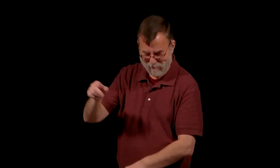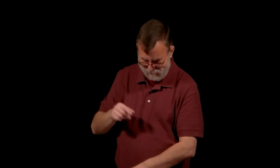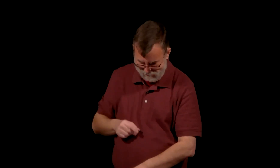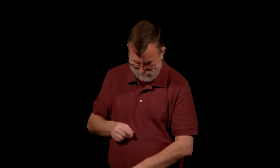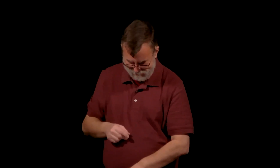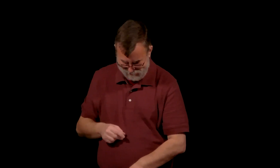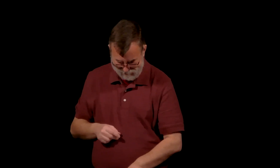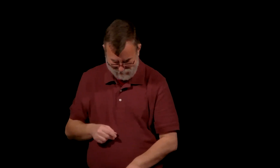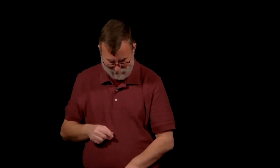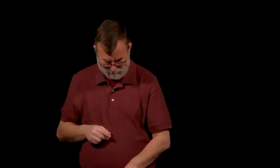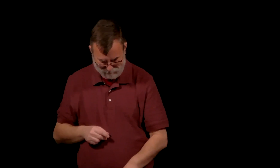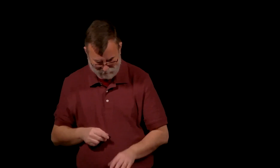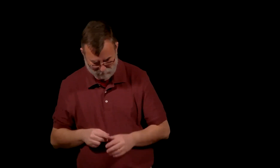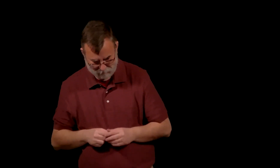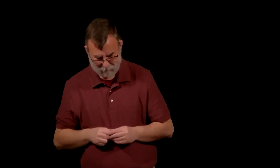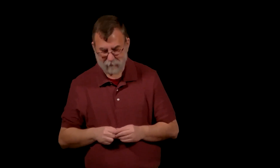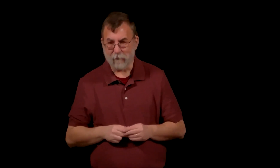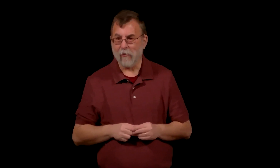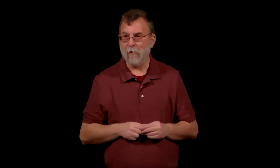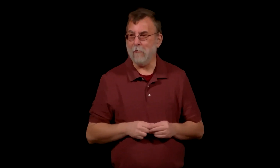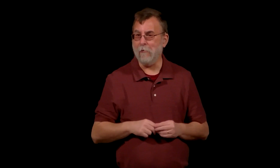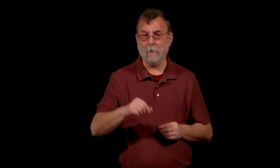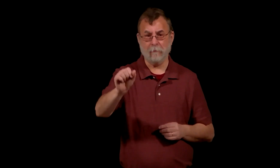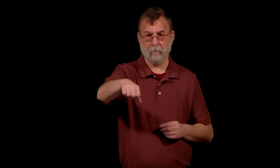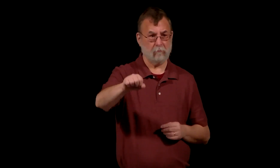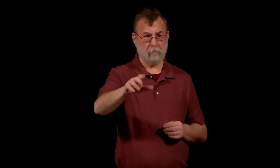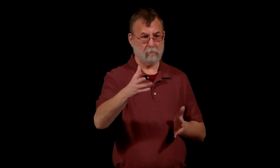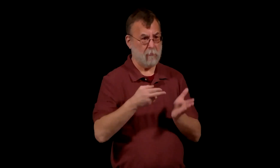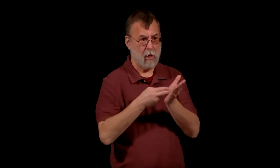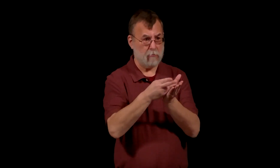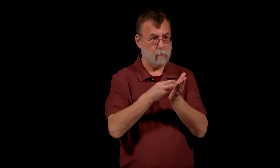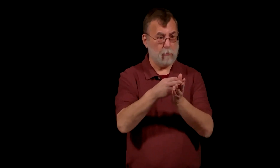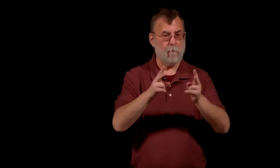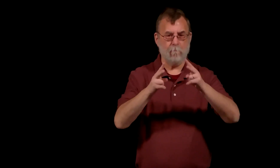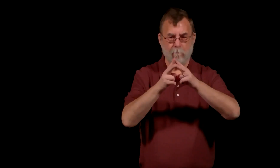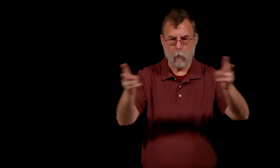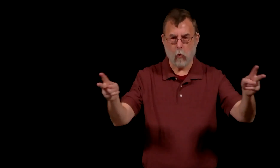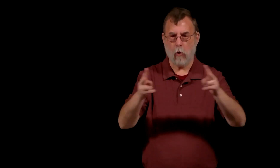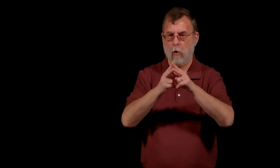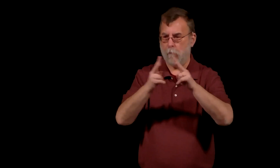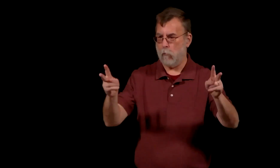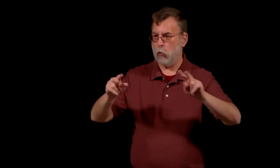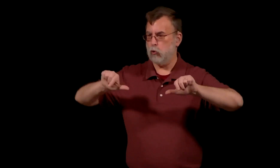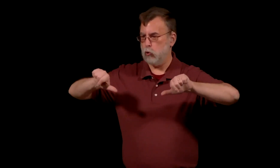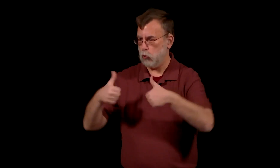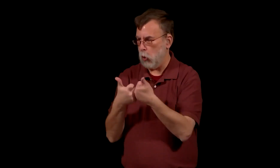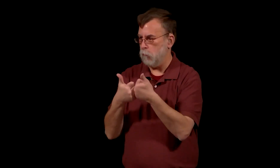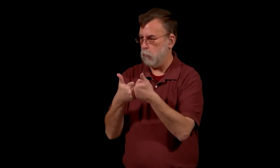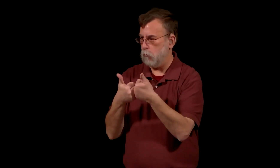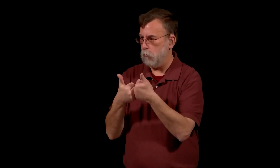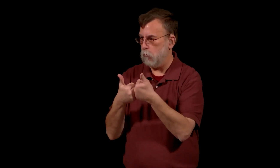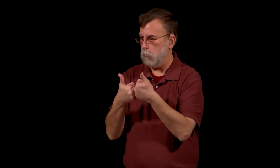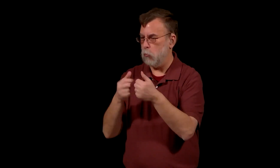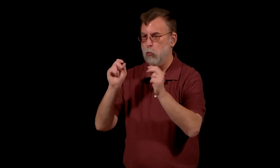Yeah, I see some people talking now. What if they are? And honestly, it can be